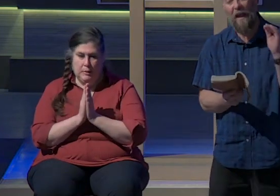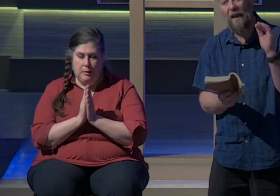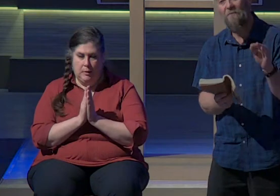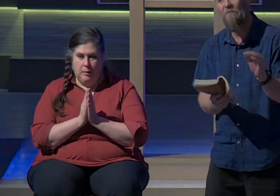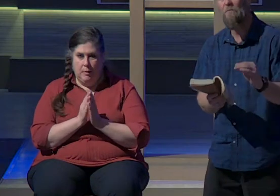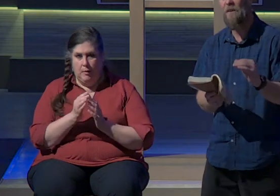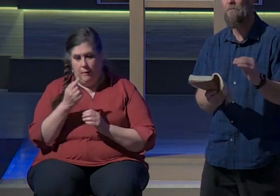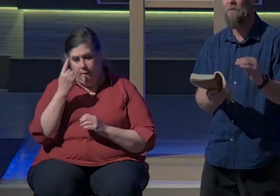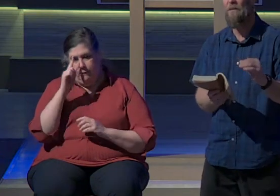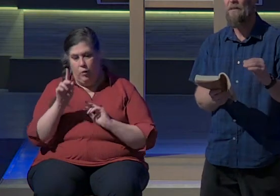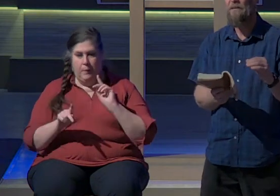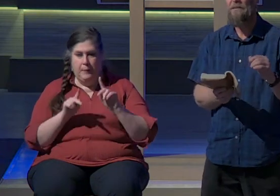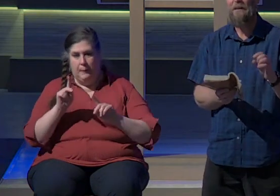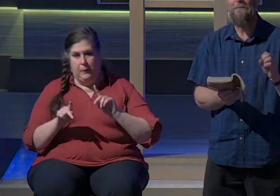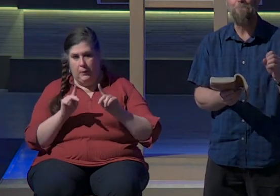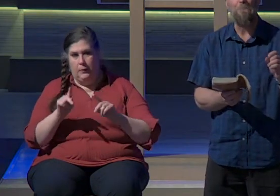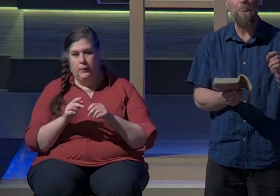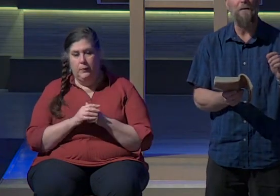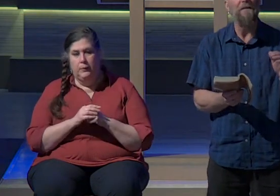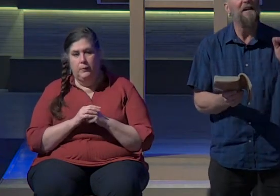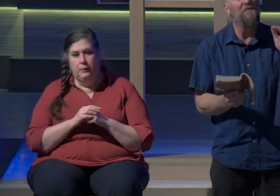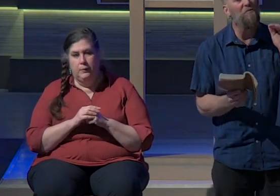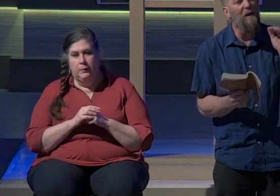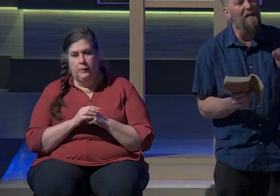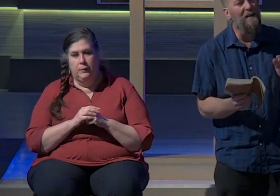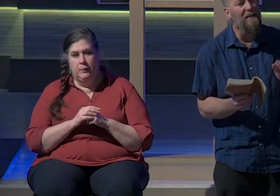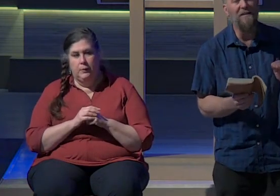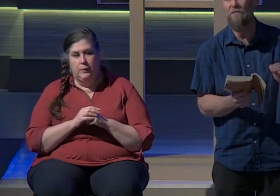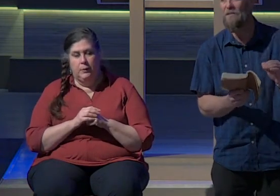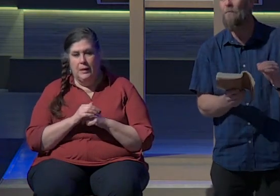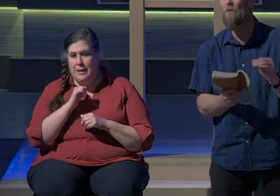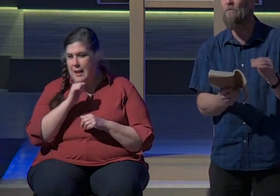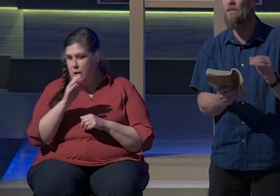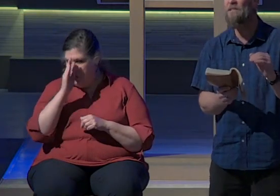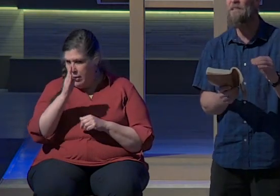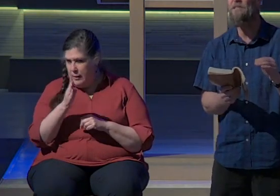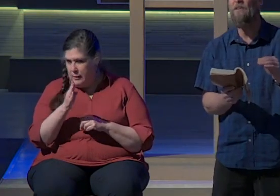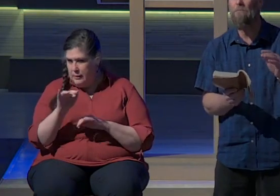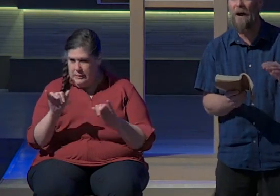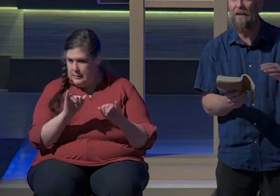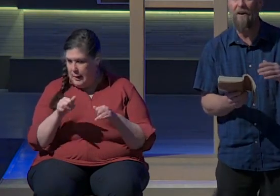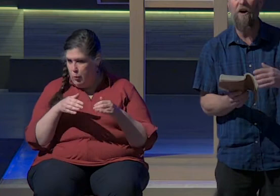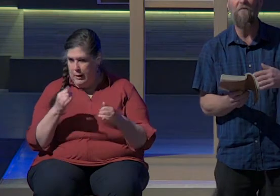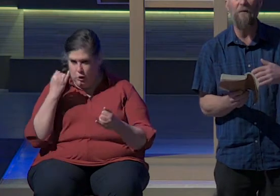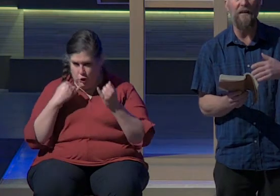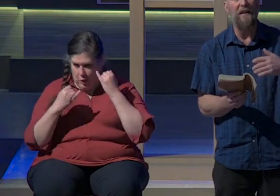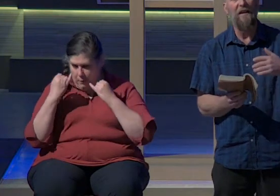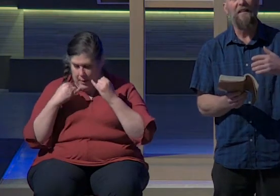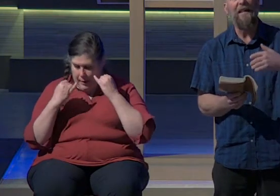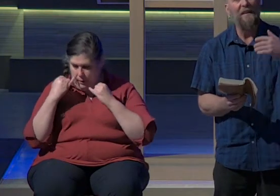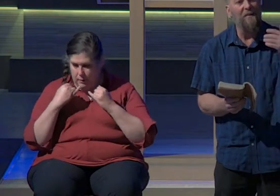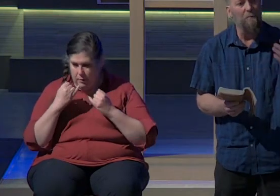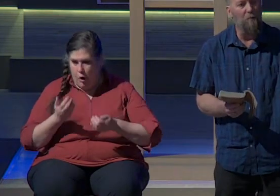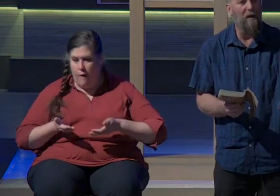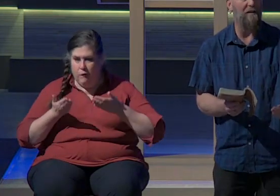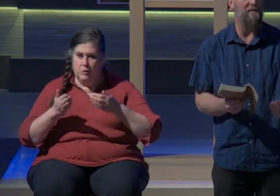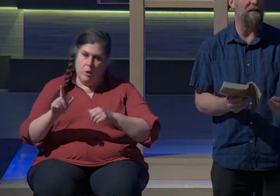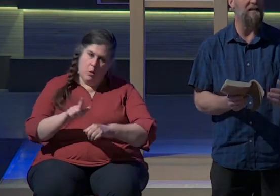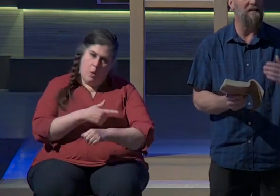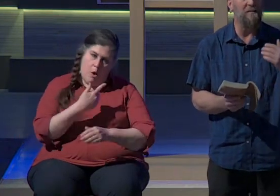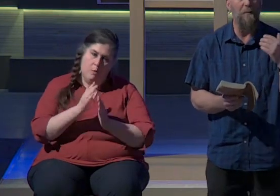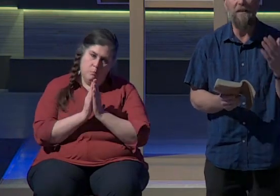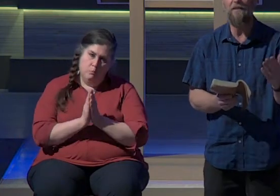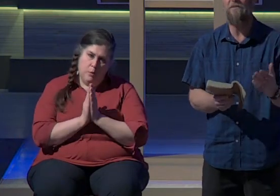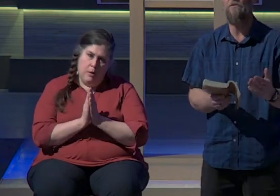on behalf of the people, not directly as in the same way that we see Jeremiah offering lengthy prayers